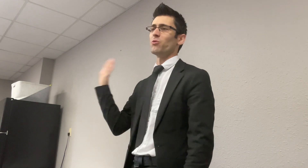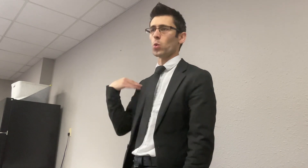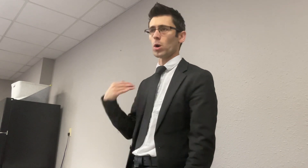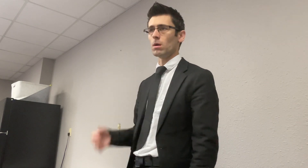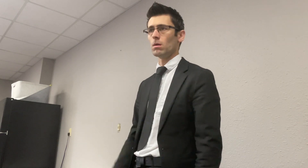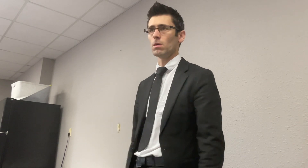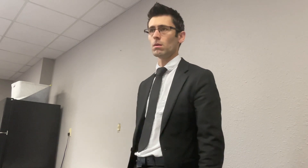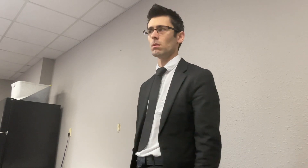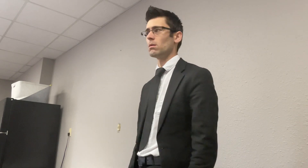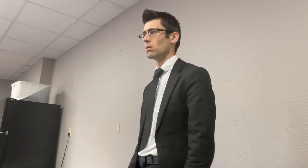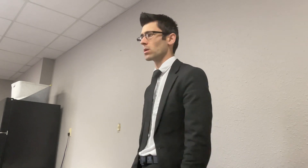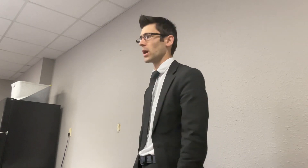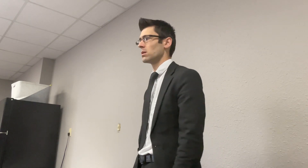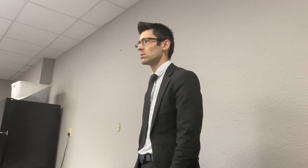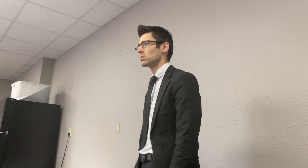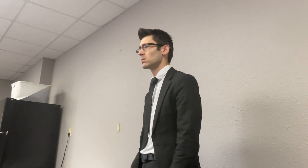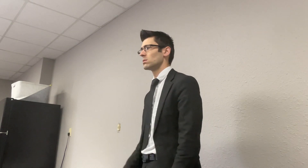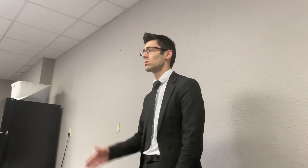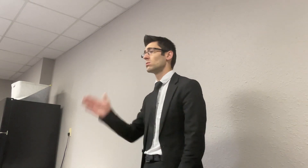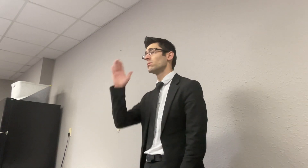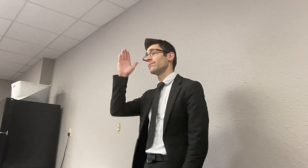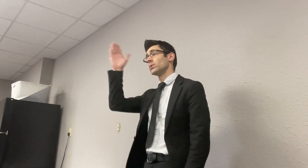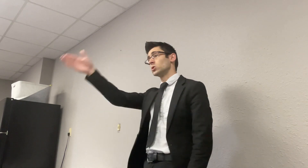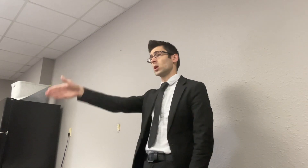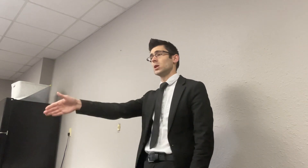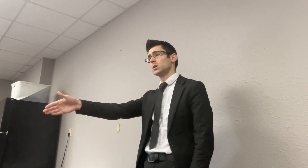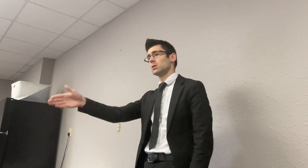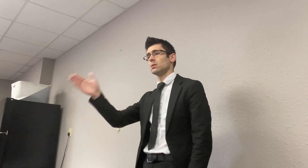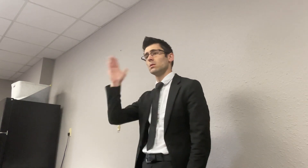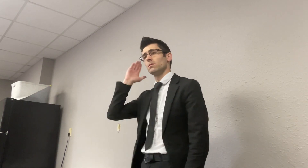before. Okay? Cool. Future.